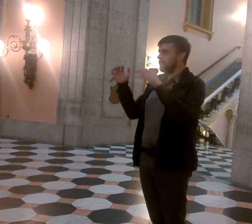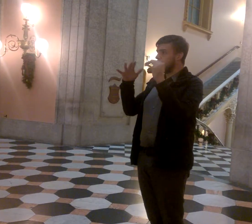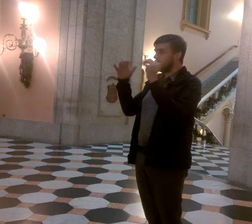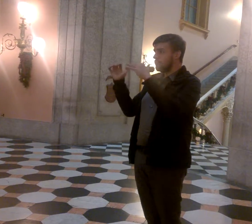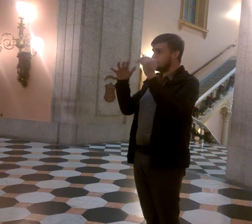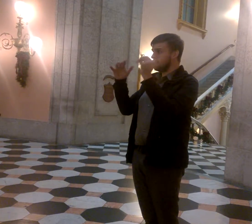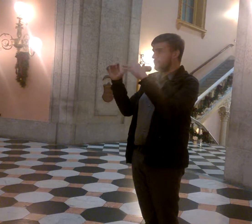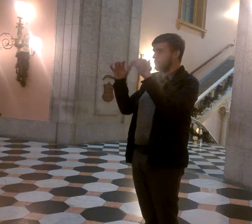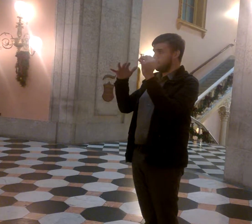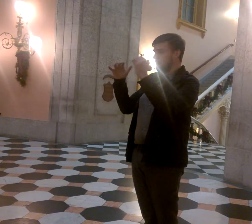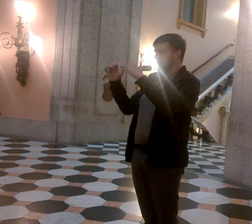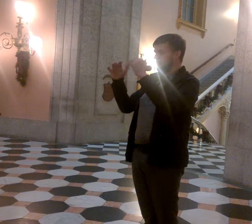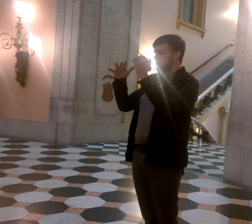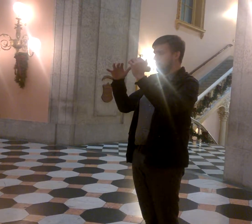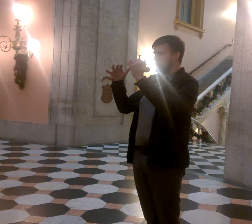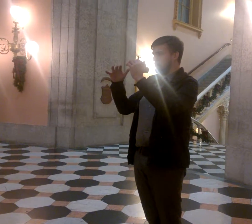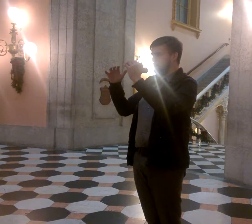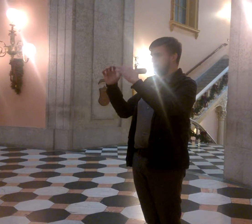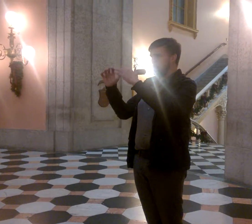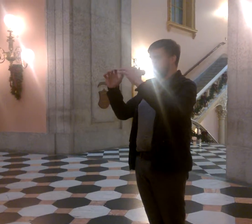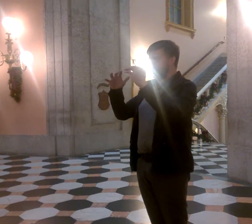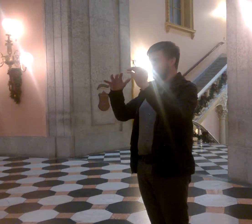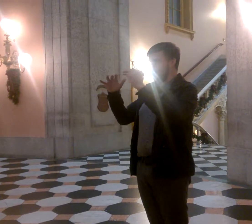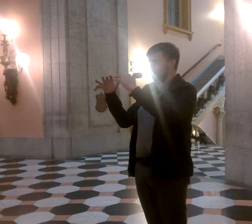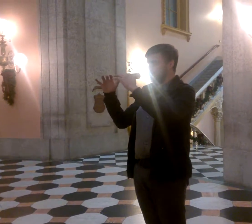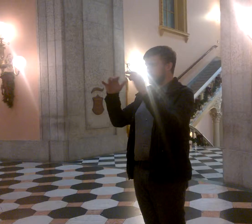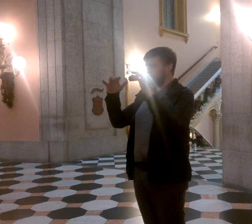it. But you see your hands doing